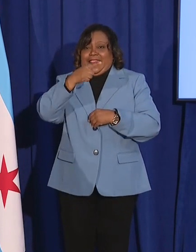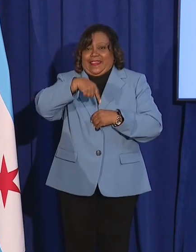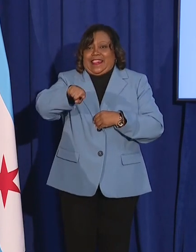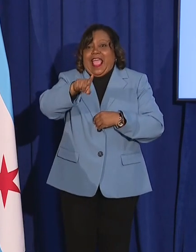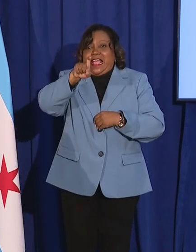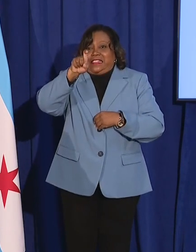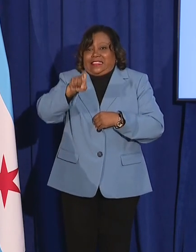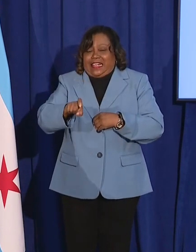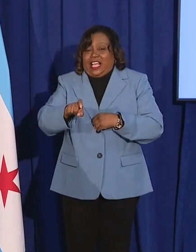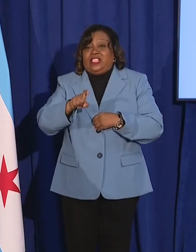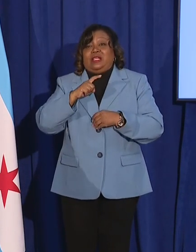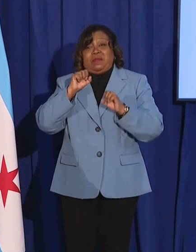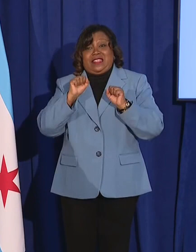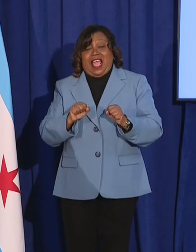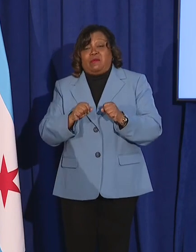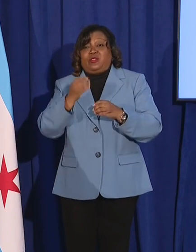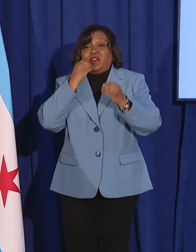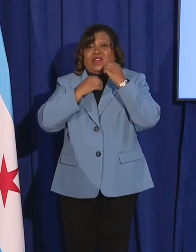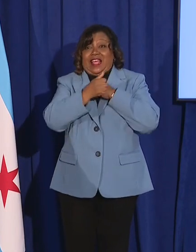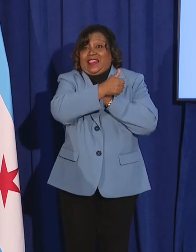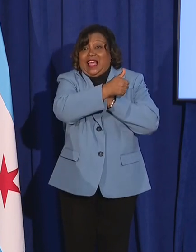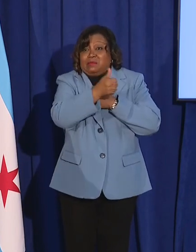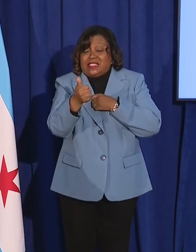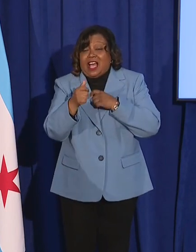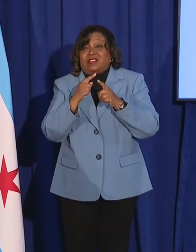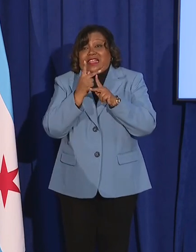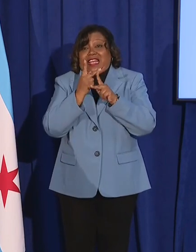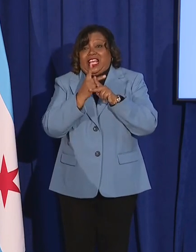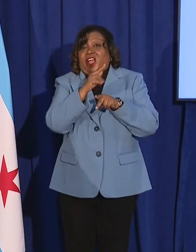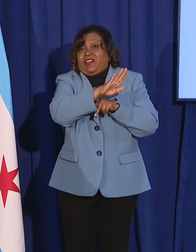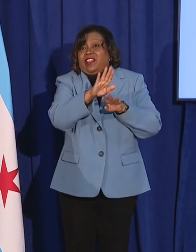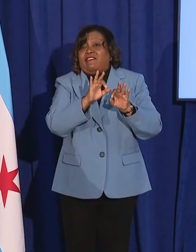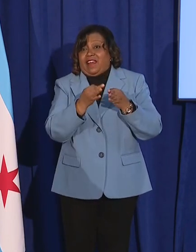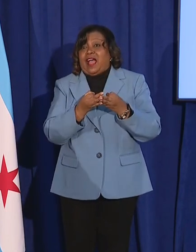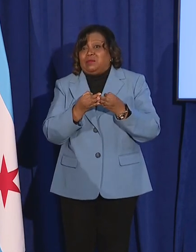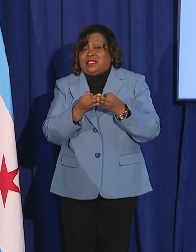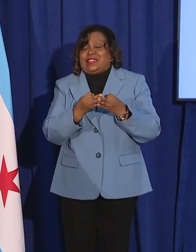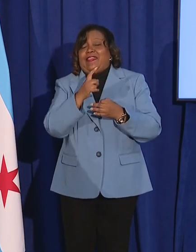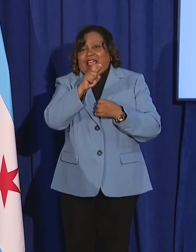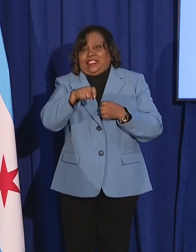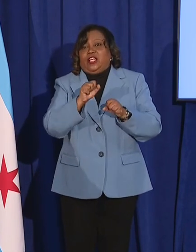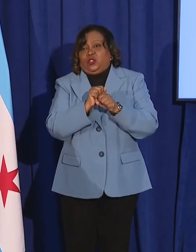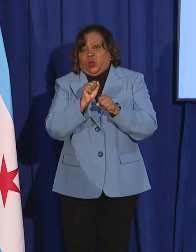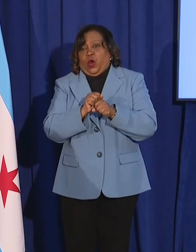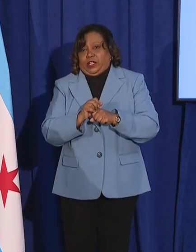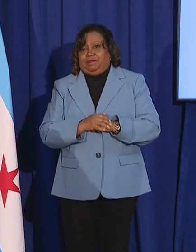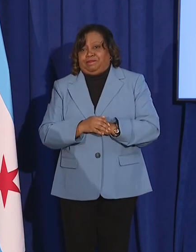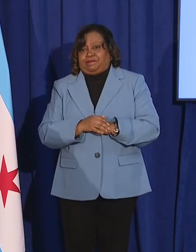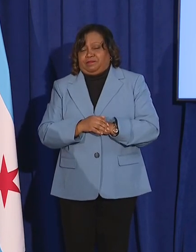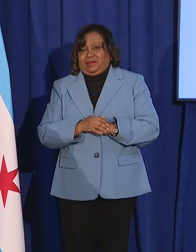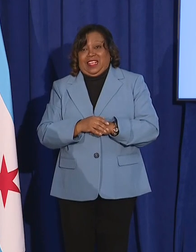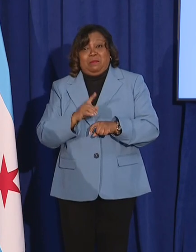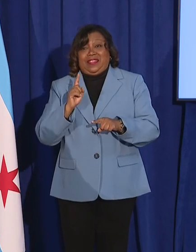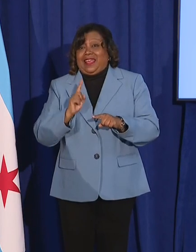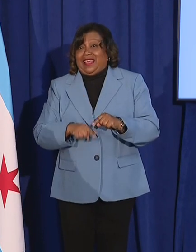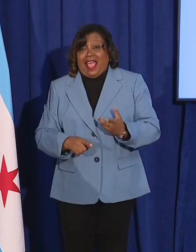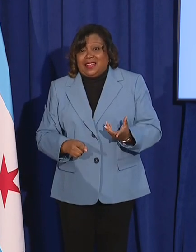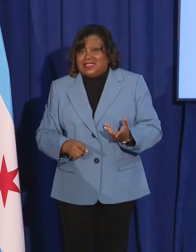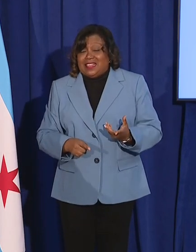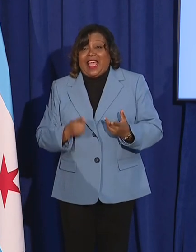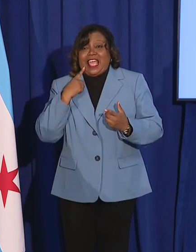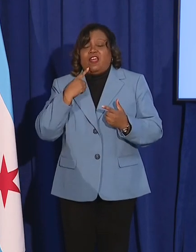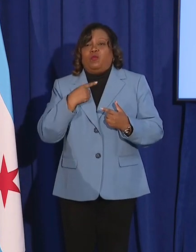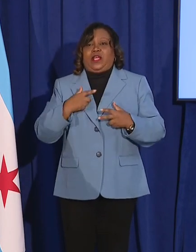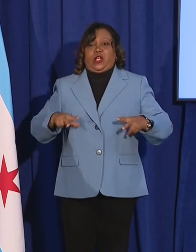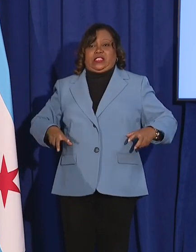They need to be able to feed themselves and take care of their families. They need to work. But they can't if